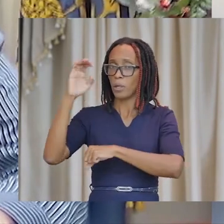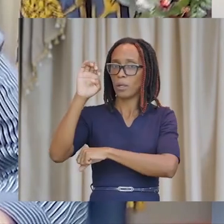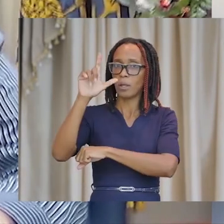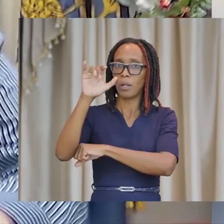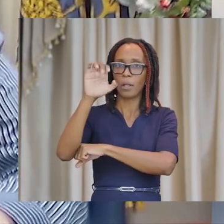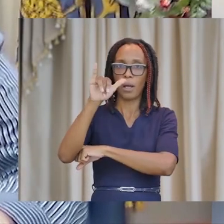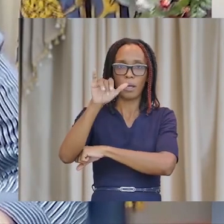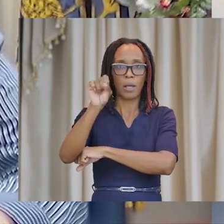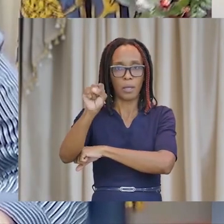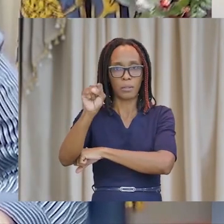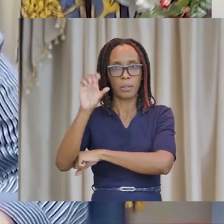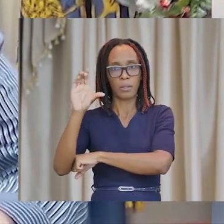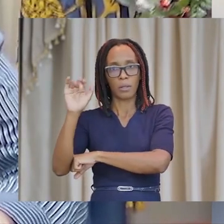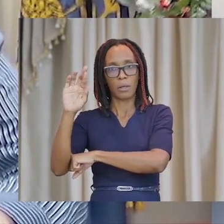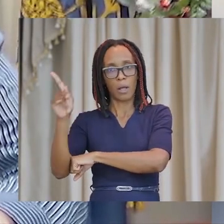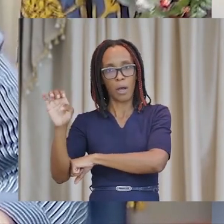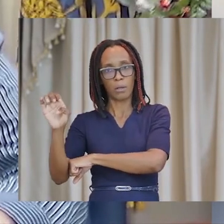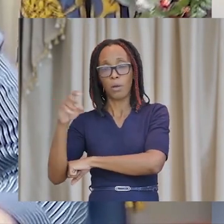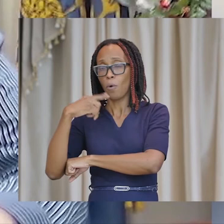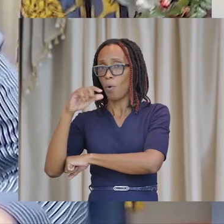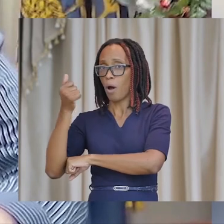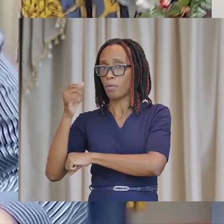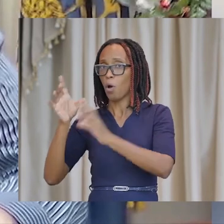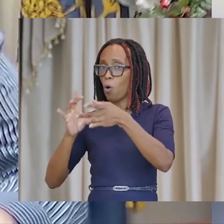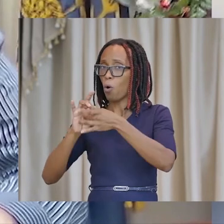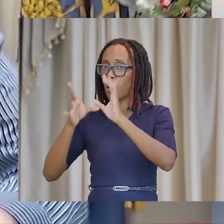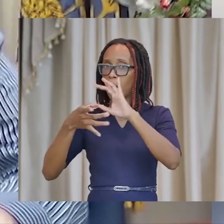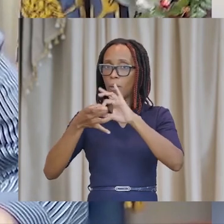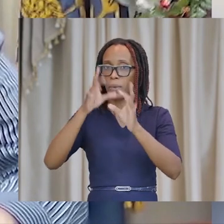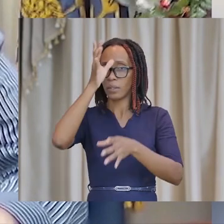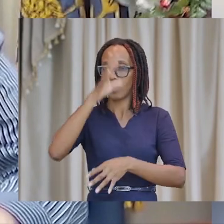Sir Ellis Clark, Olympian Manny Ramjohn, and the